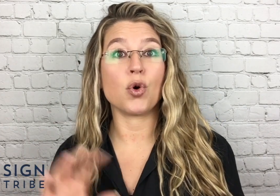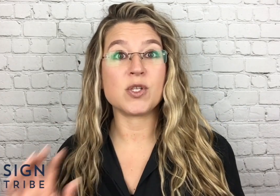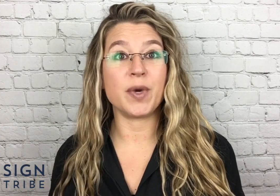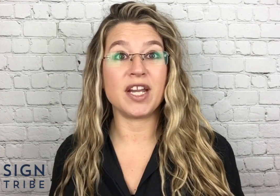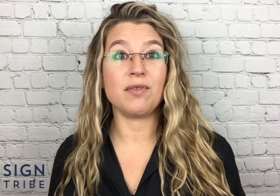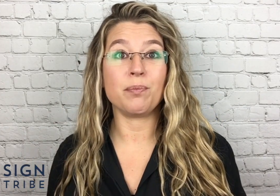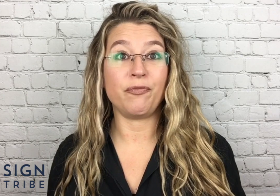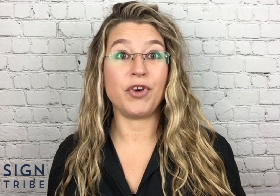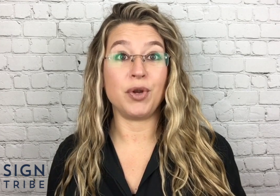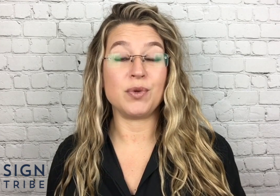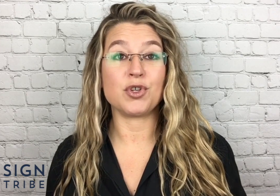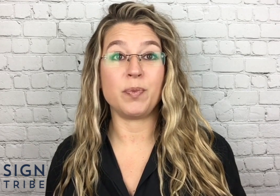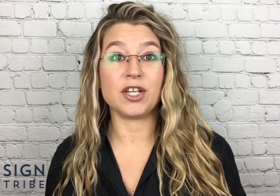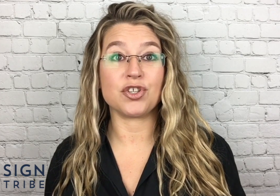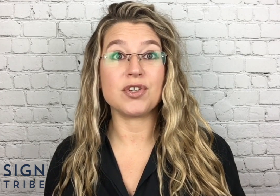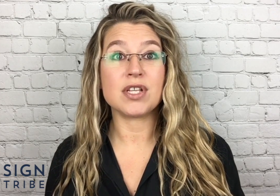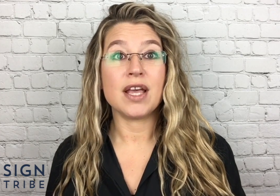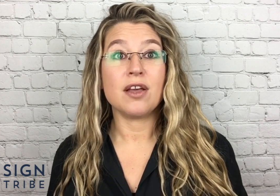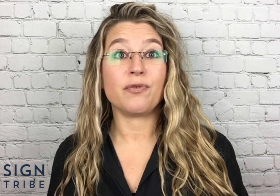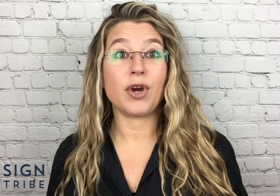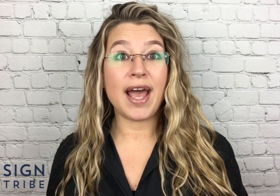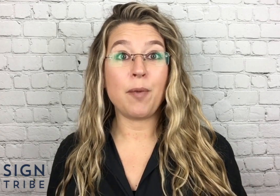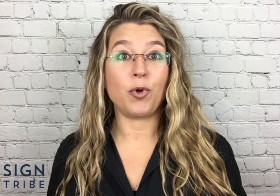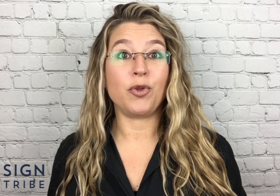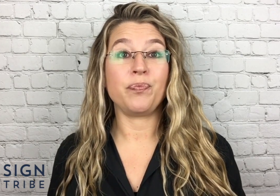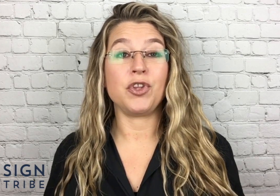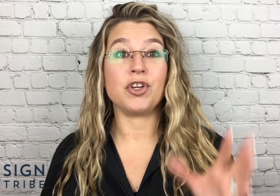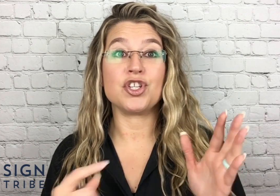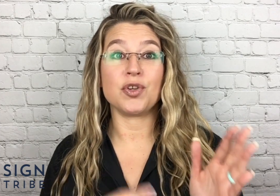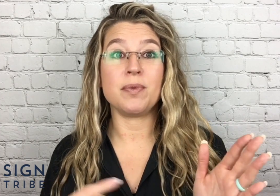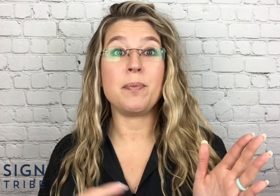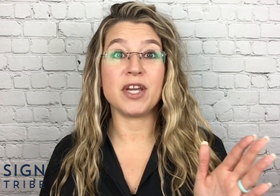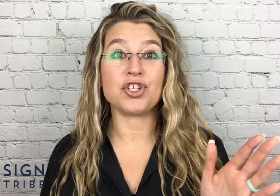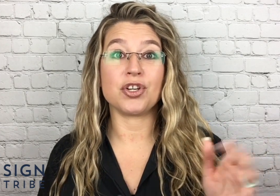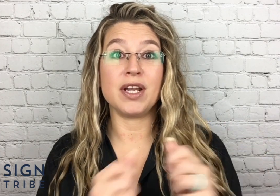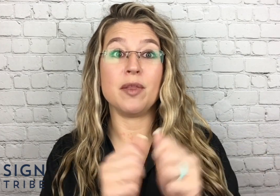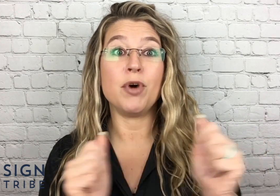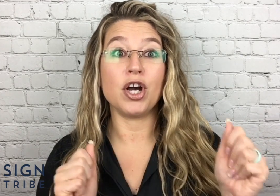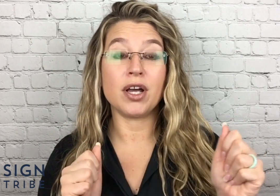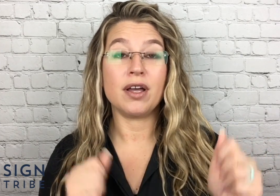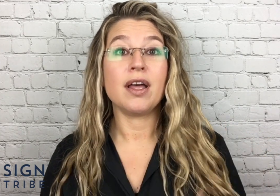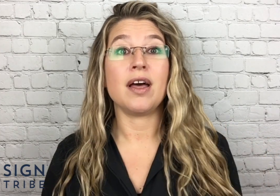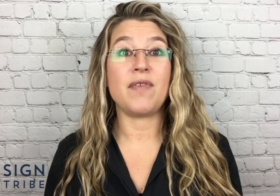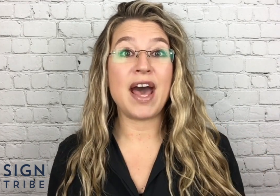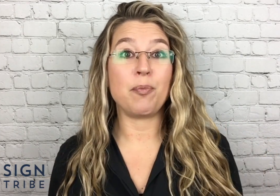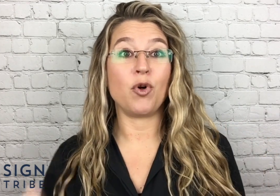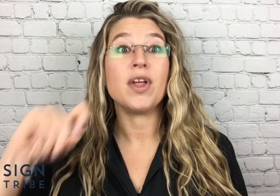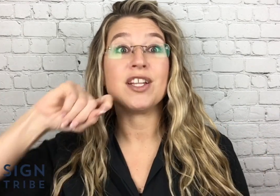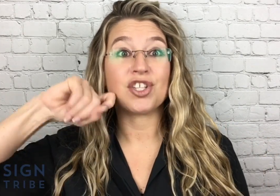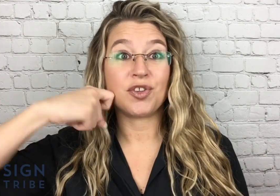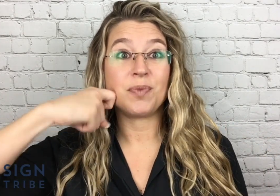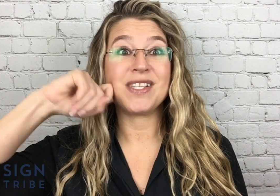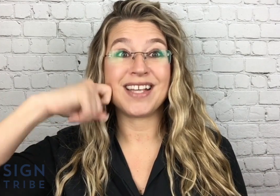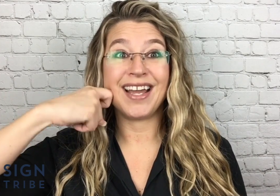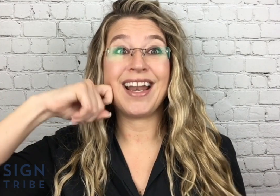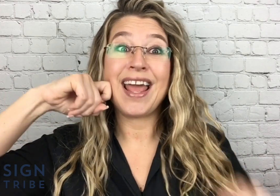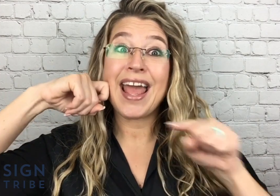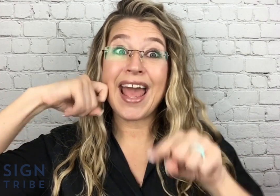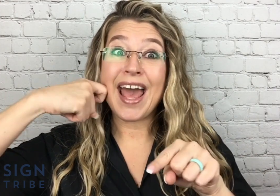corresponding photos or pictures, for apple, you could show them the picture in the book of apple and show them the sign,